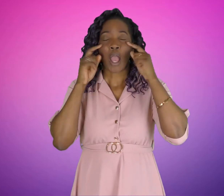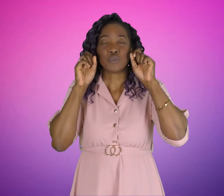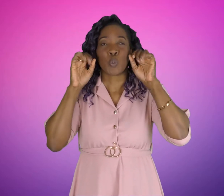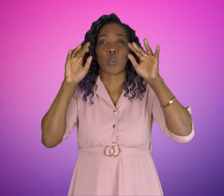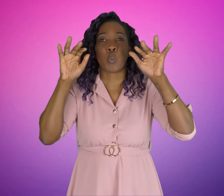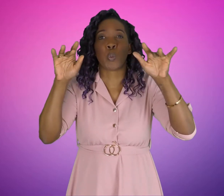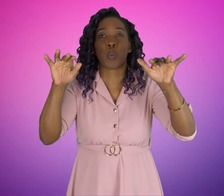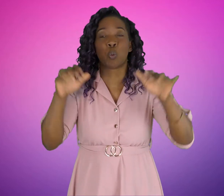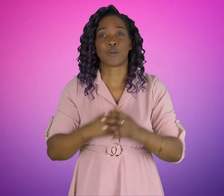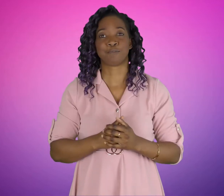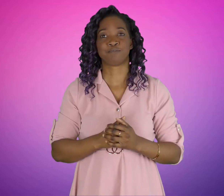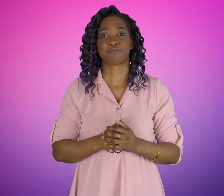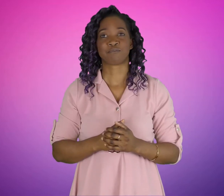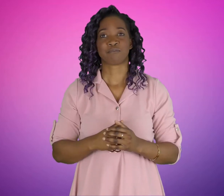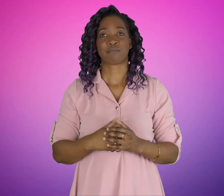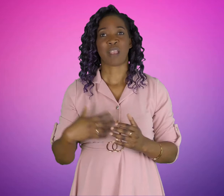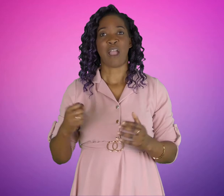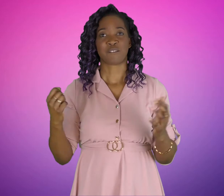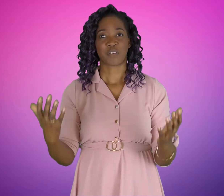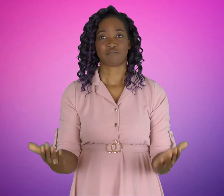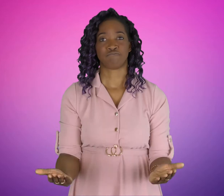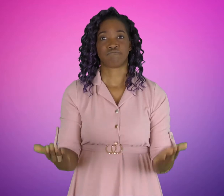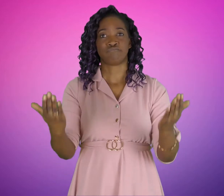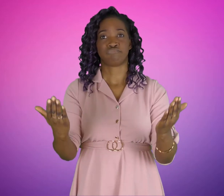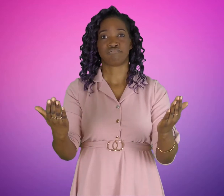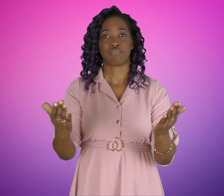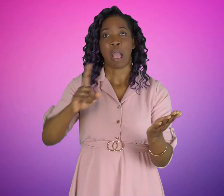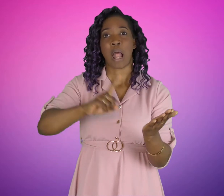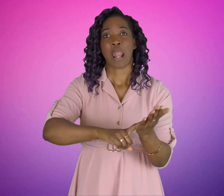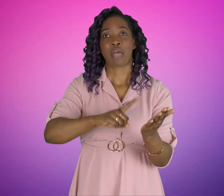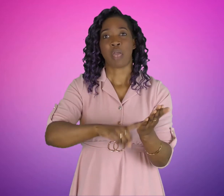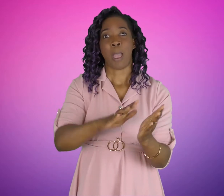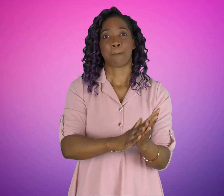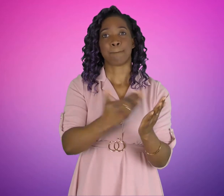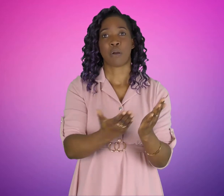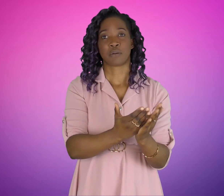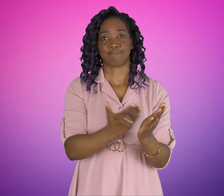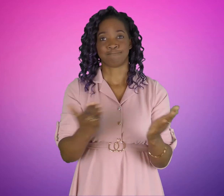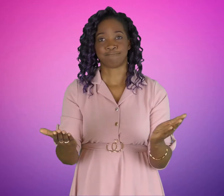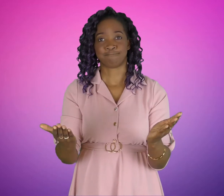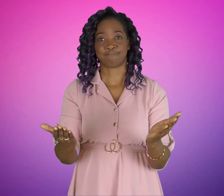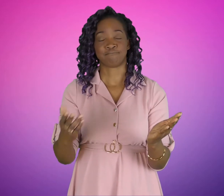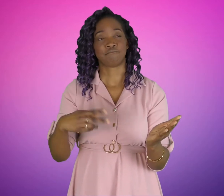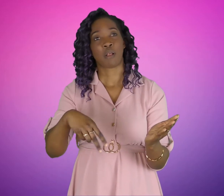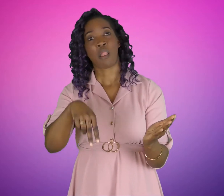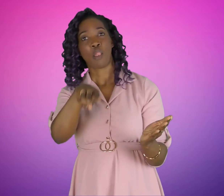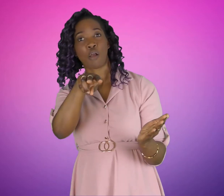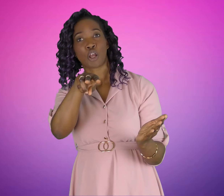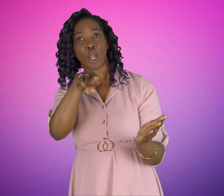bright blue eyes. I hold in my hands an ancient tome, leather-bound. I look